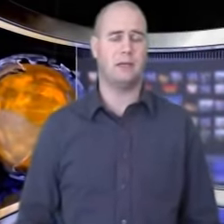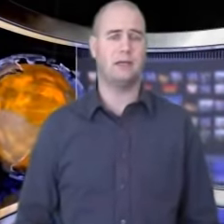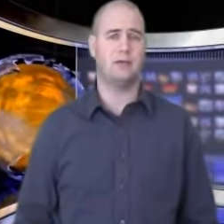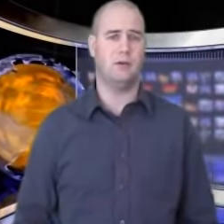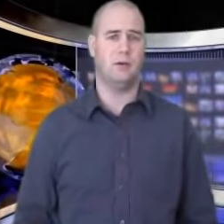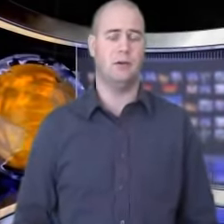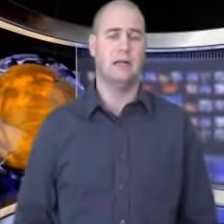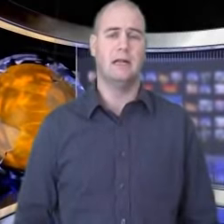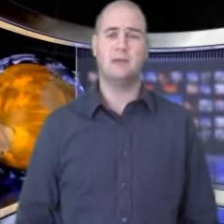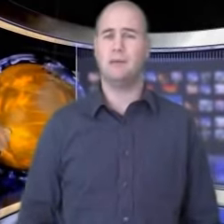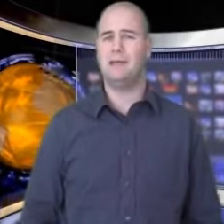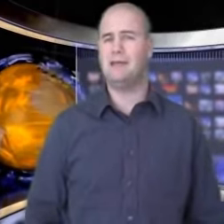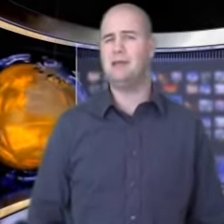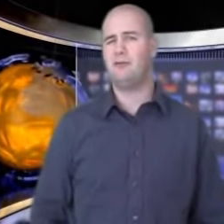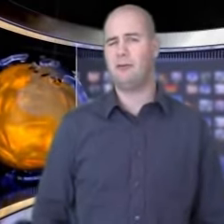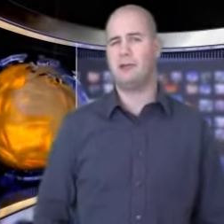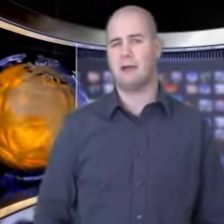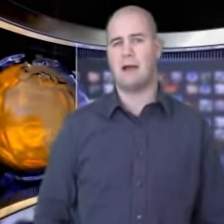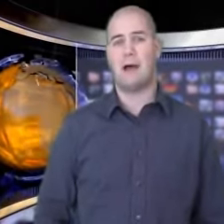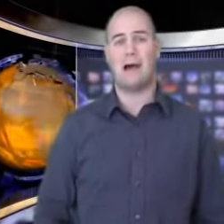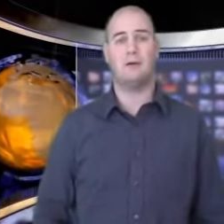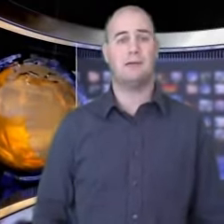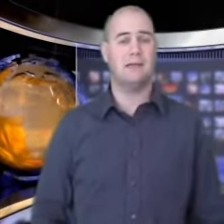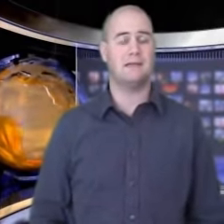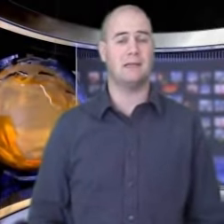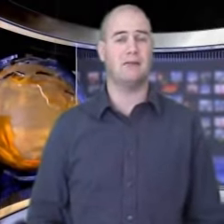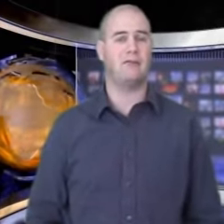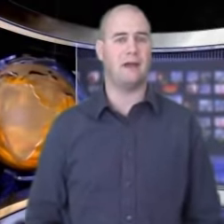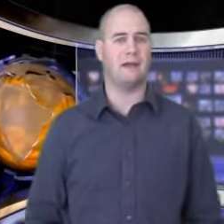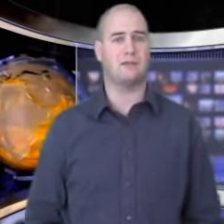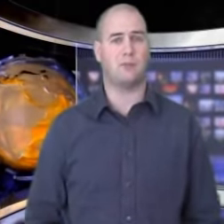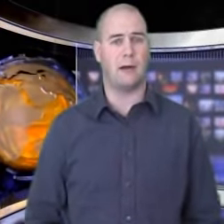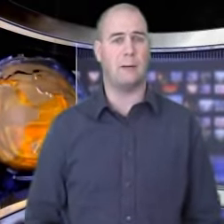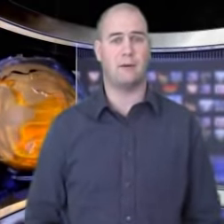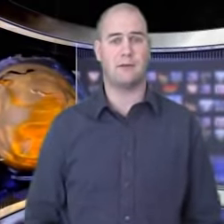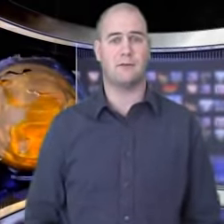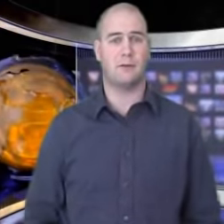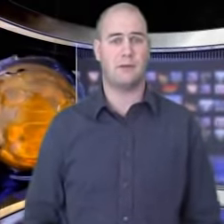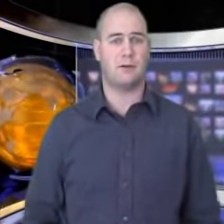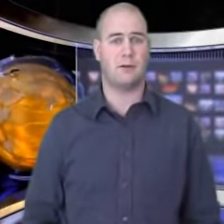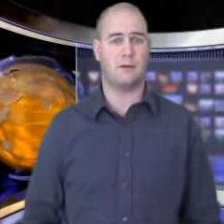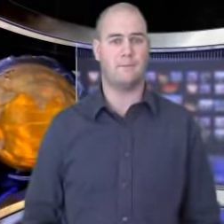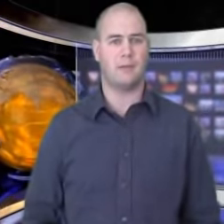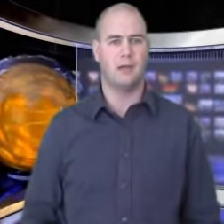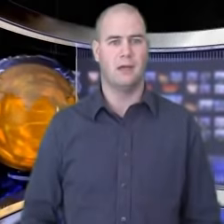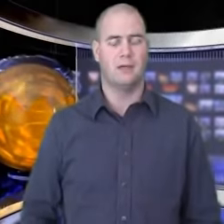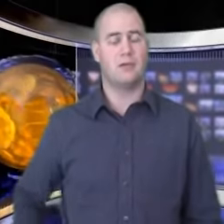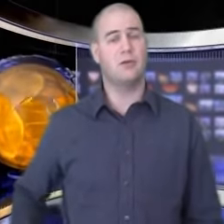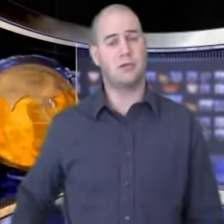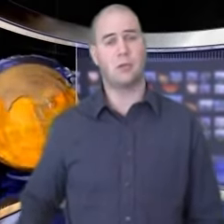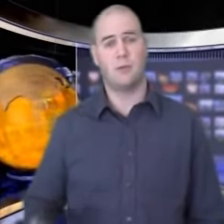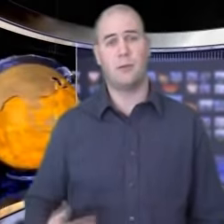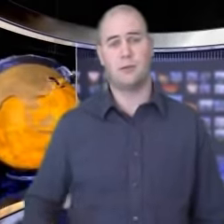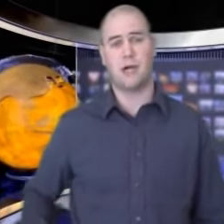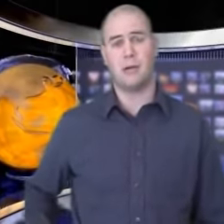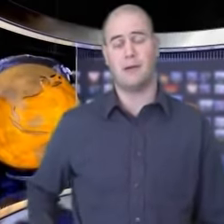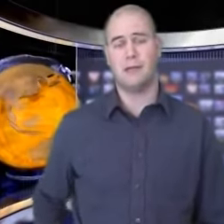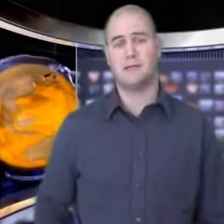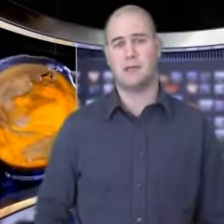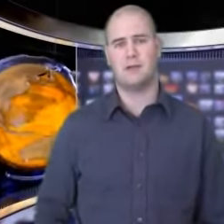to do is we need to figure out how density affects the properties of a material. See, usually when people talk about density, they're